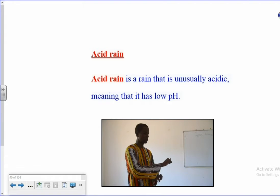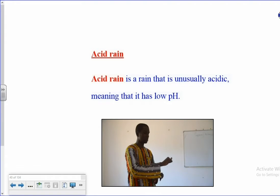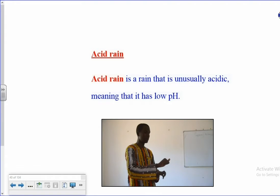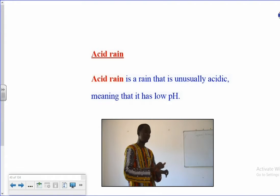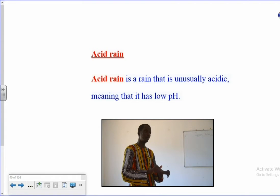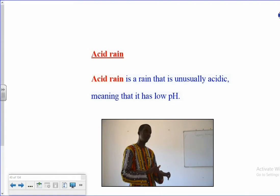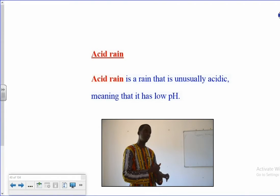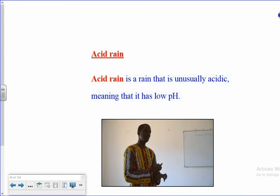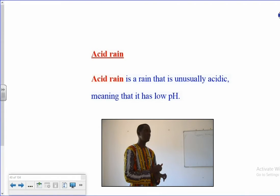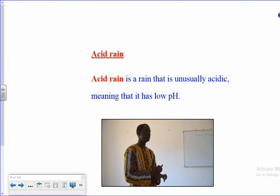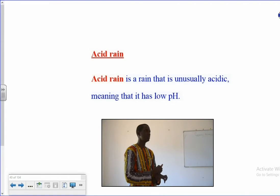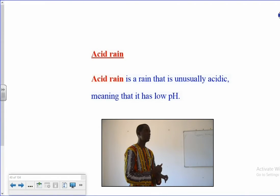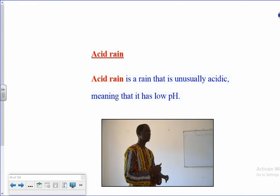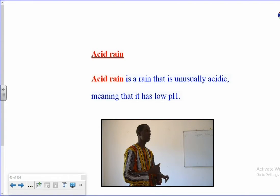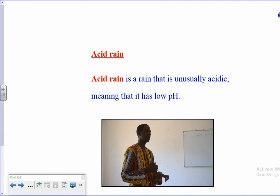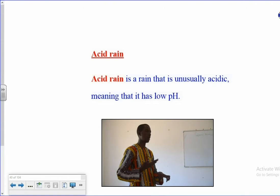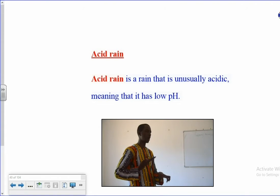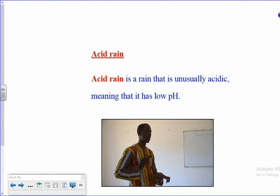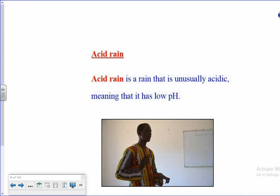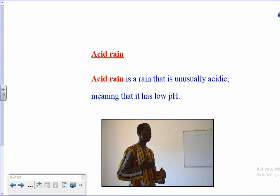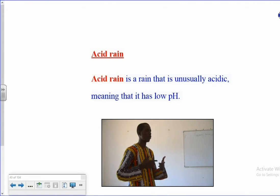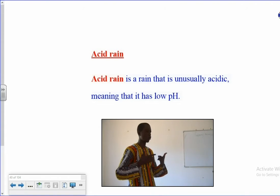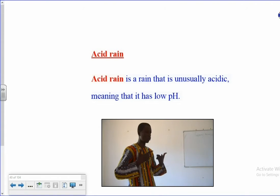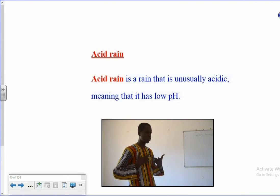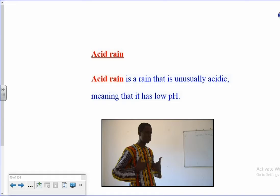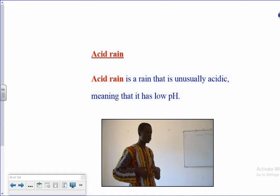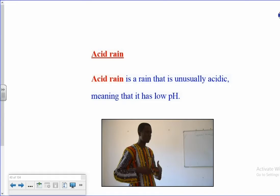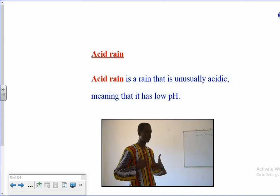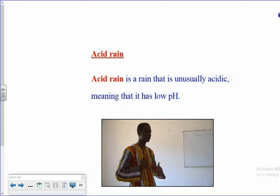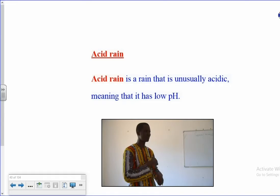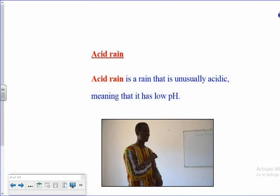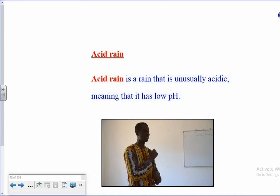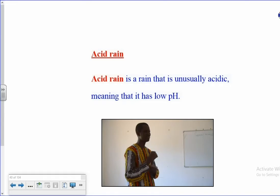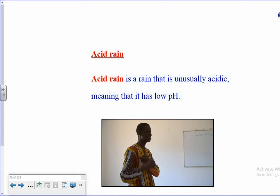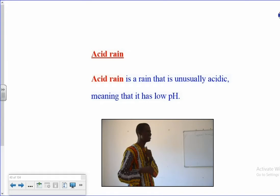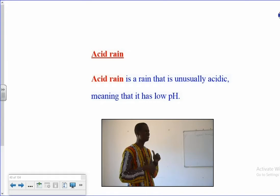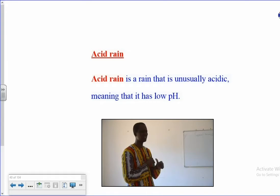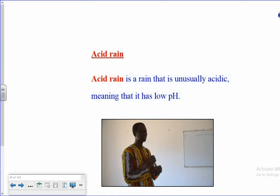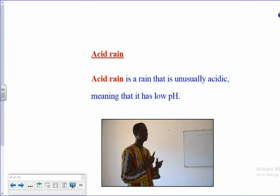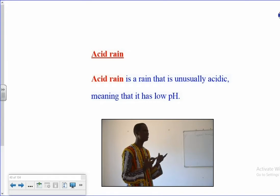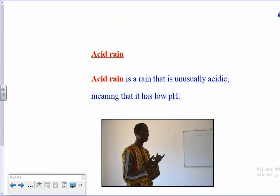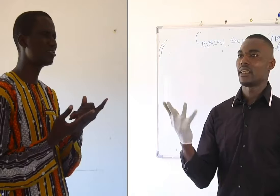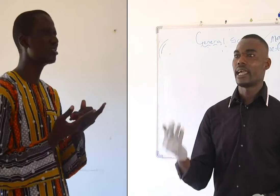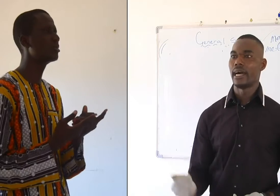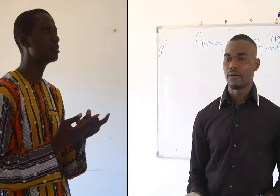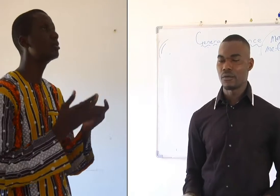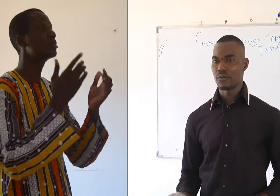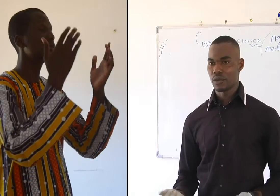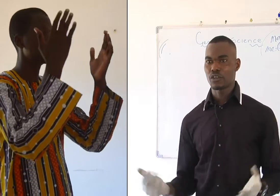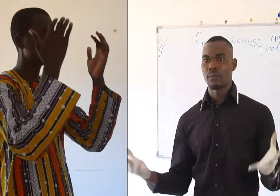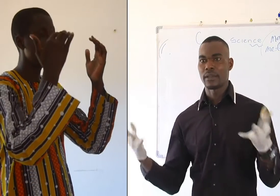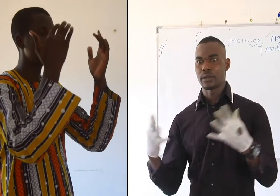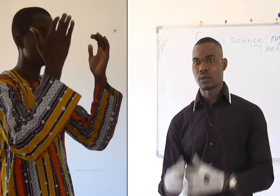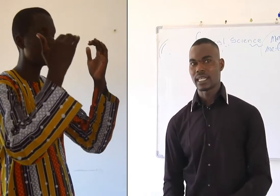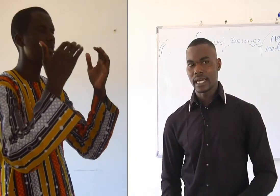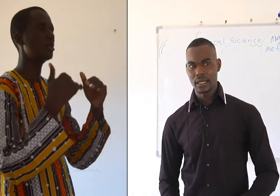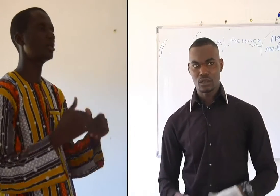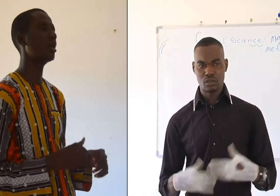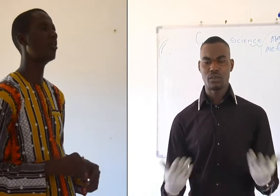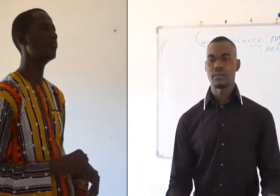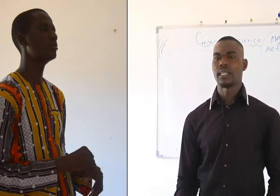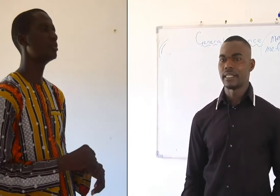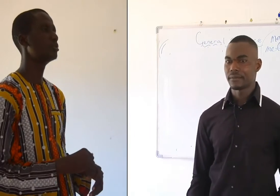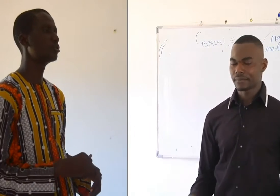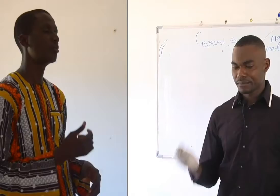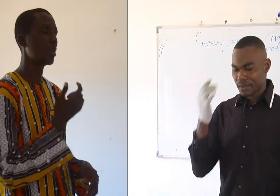of the high content of carbon dioxide and sulfur dioxide and nitrogen oxide in the air, which combine with the water